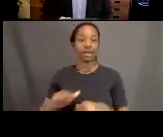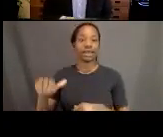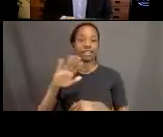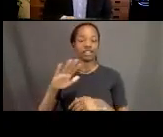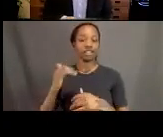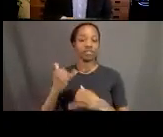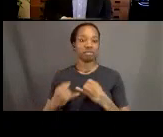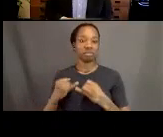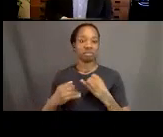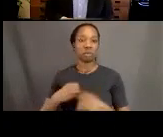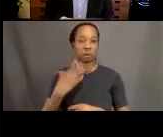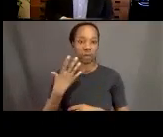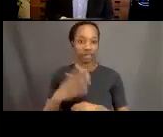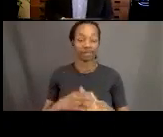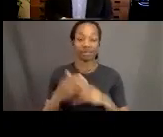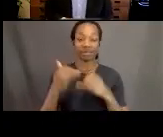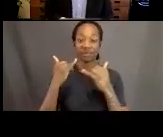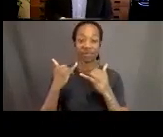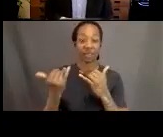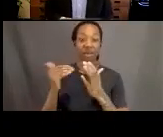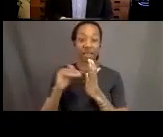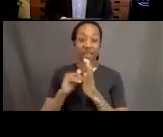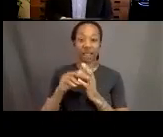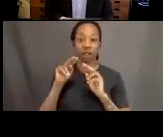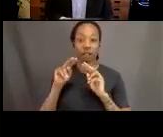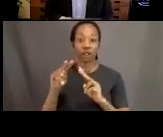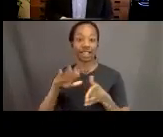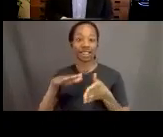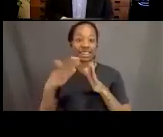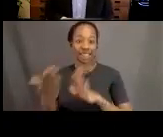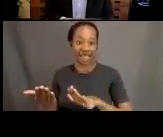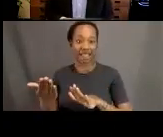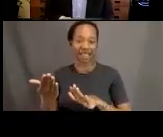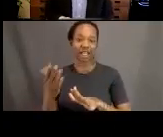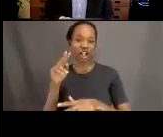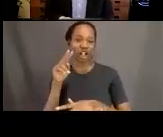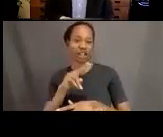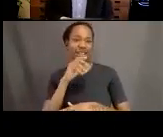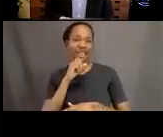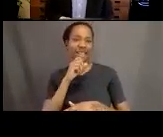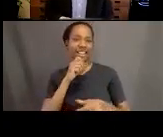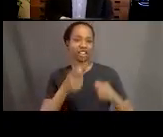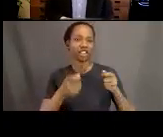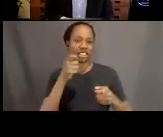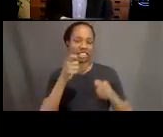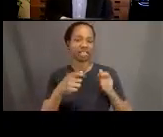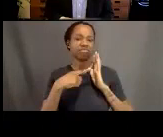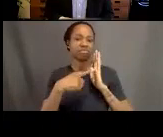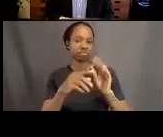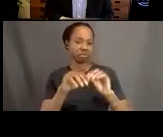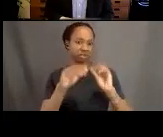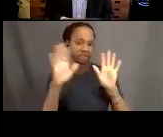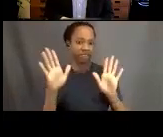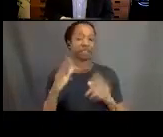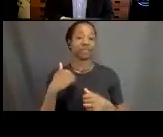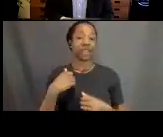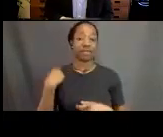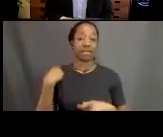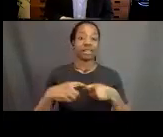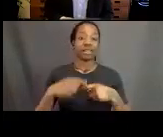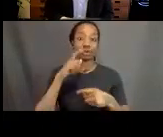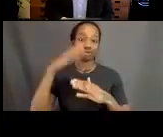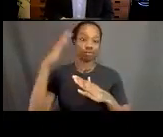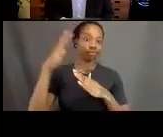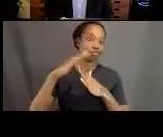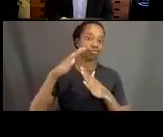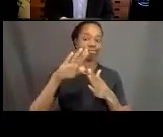rates, again, look only at the age-adjusted because I think that's the most instructive. Latino is number one, and it is at